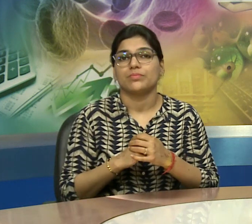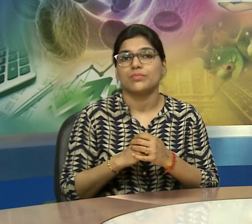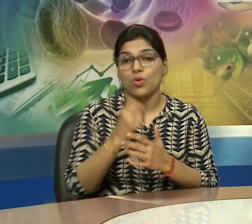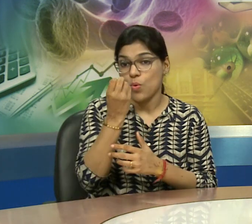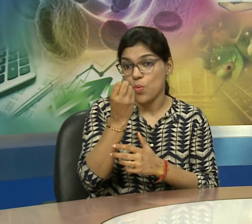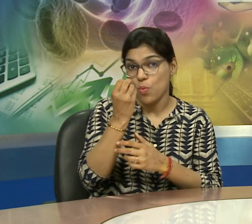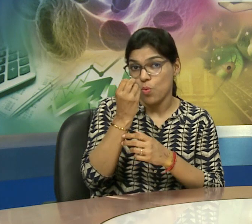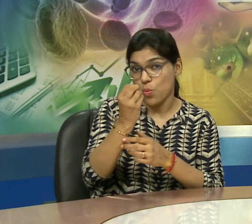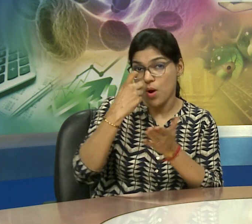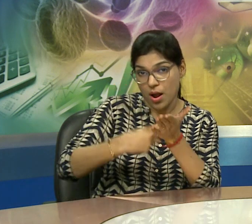dinner.